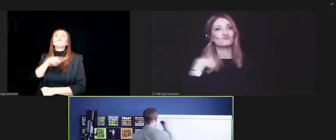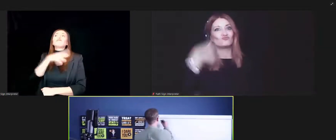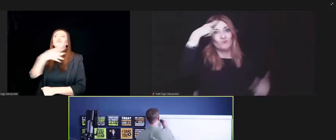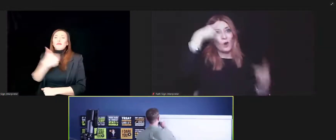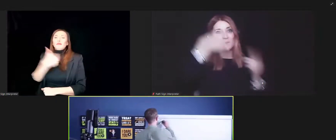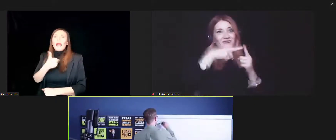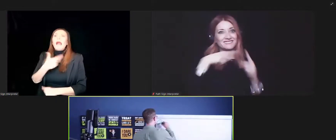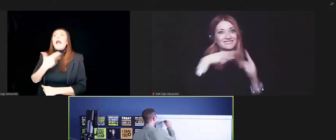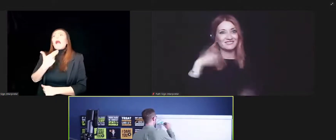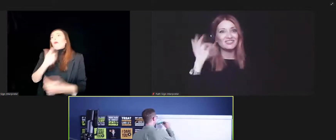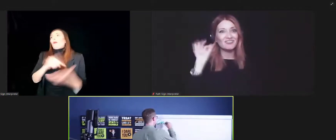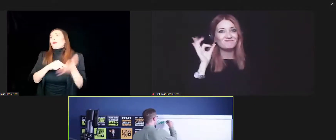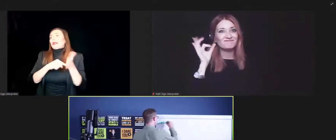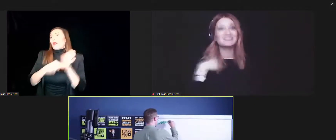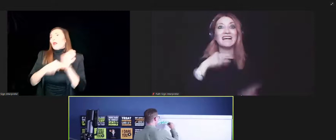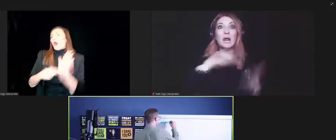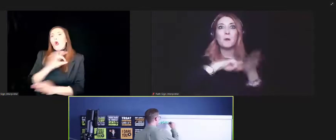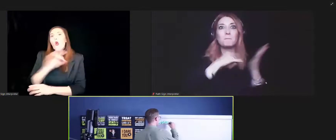Let's go.